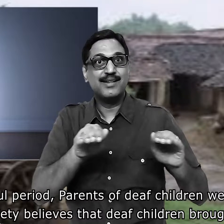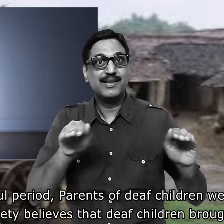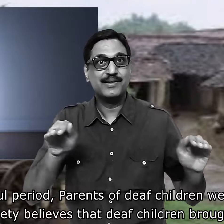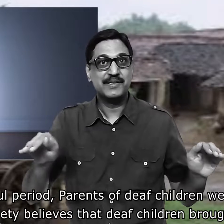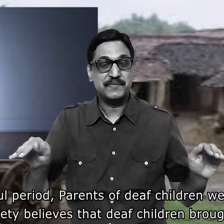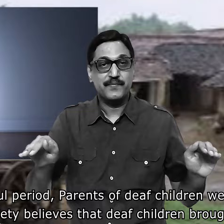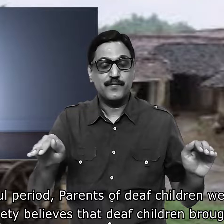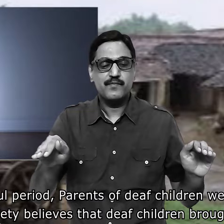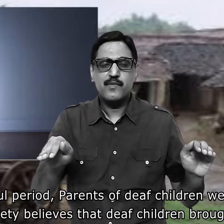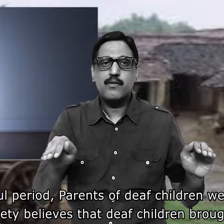bad luck.